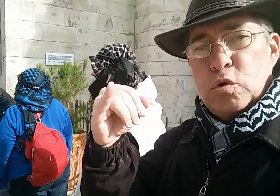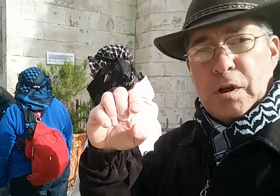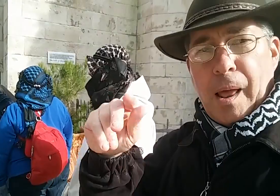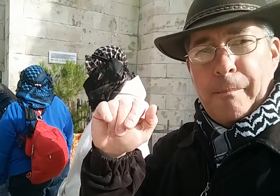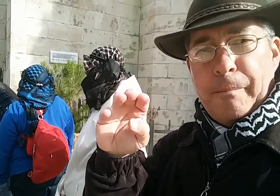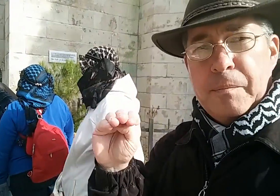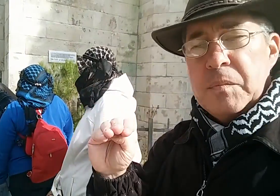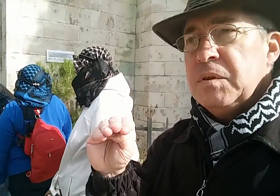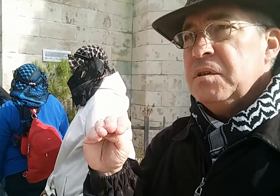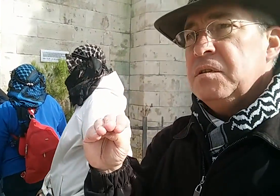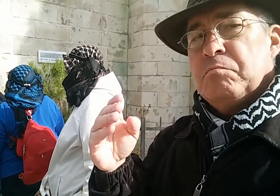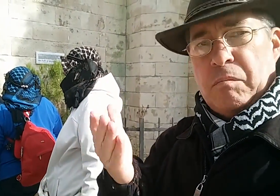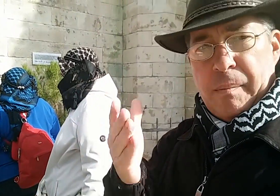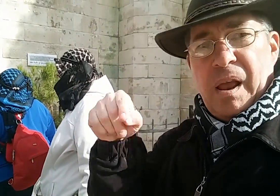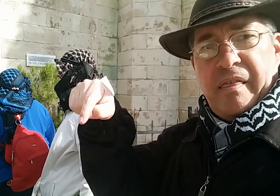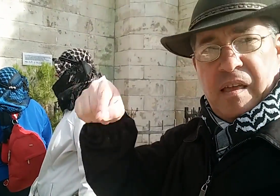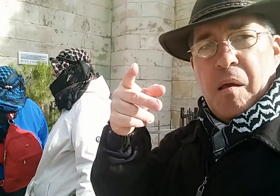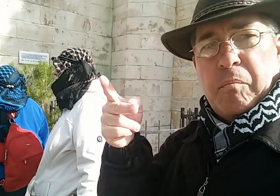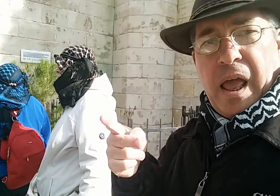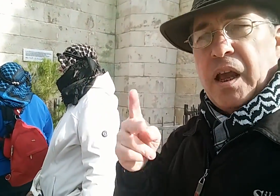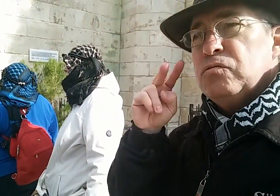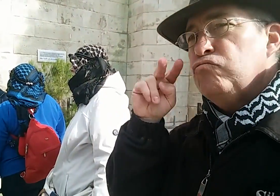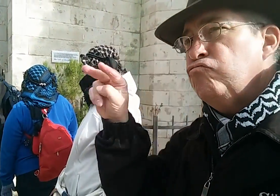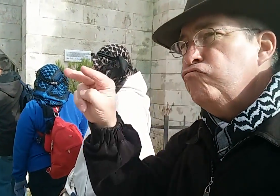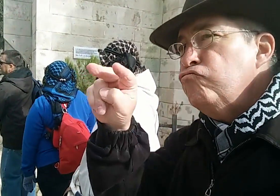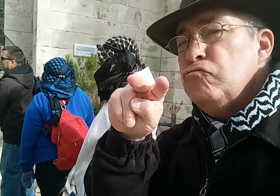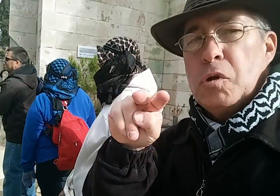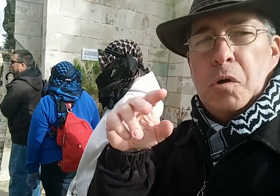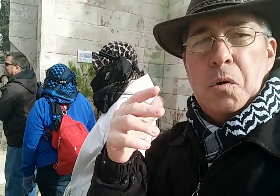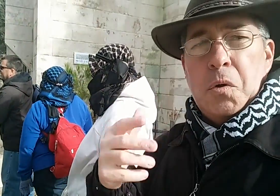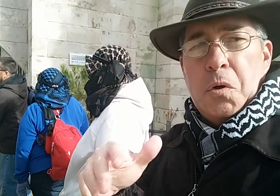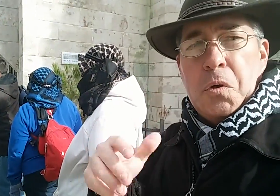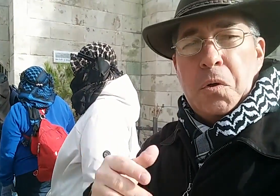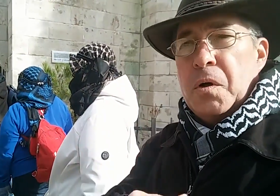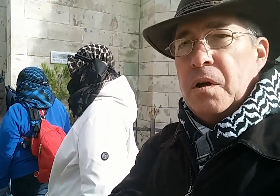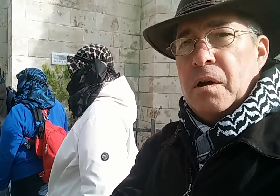This is a place where Jesus wept over Jerusalem with his disciples.